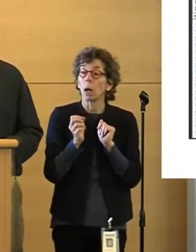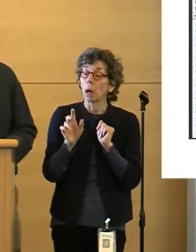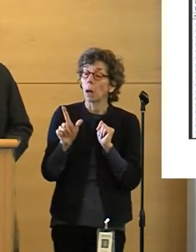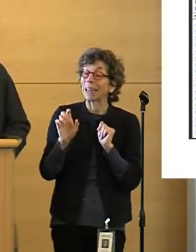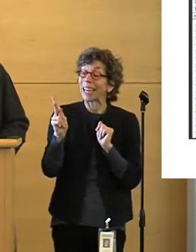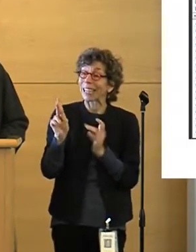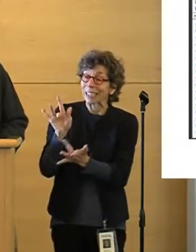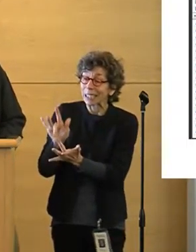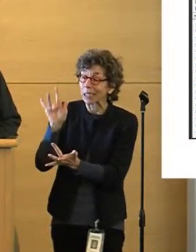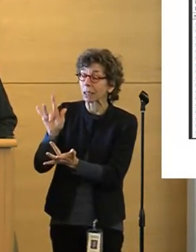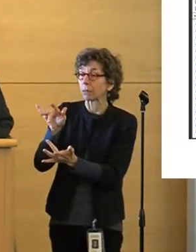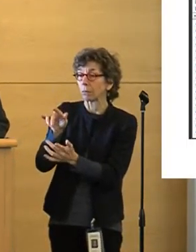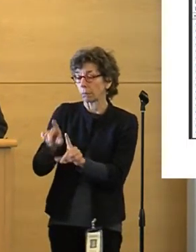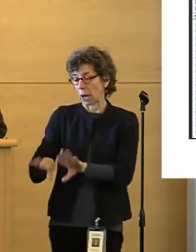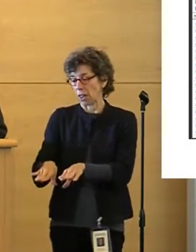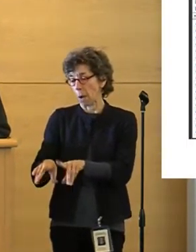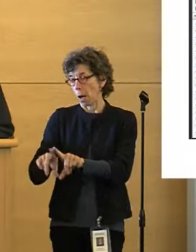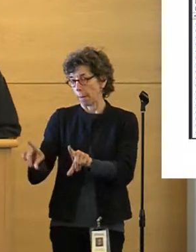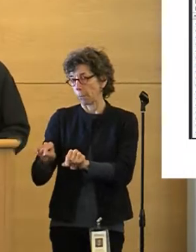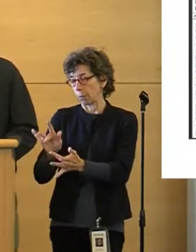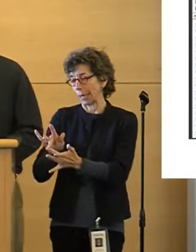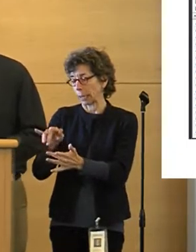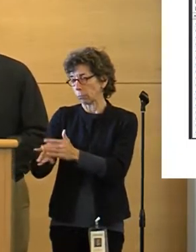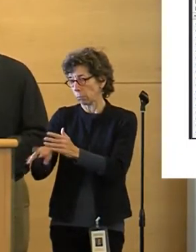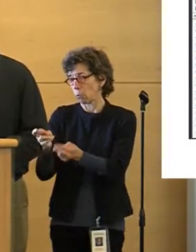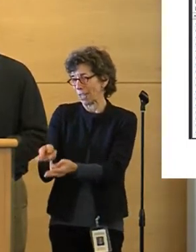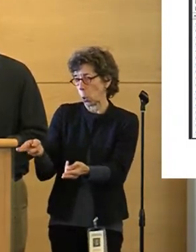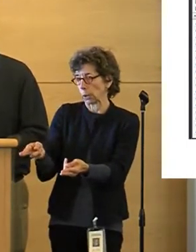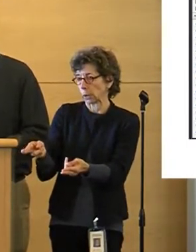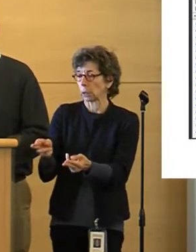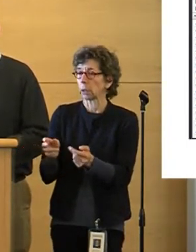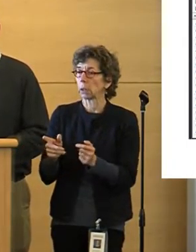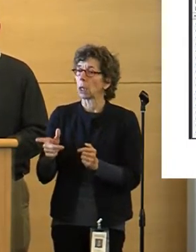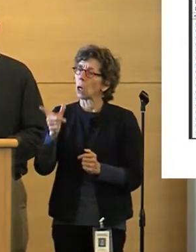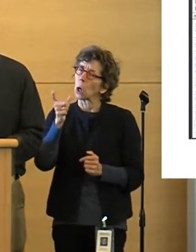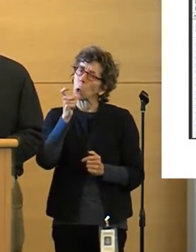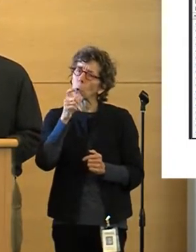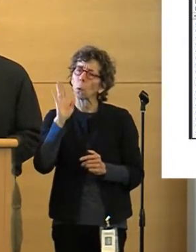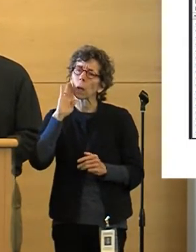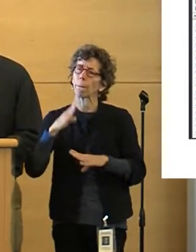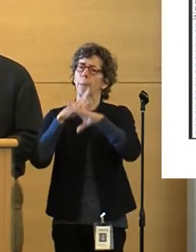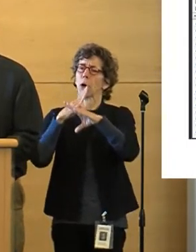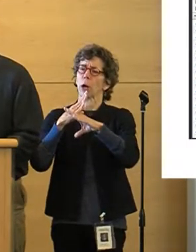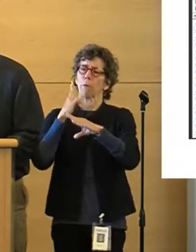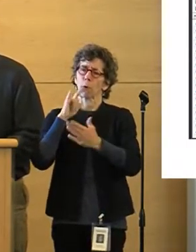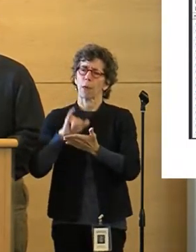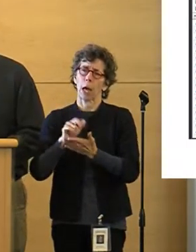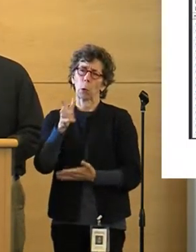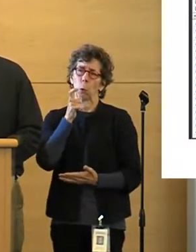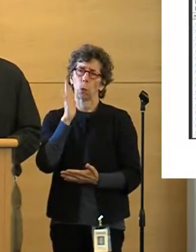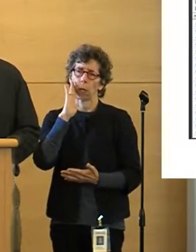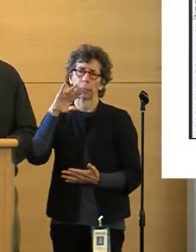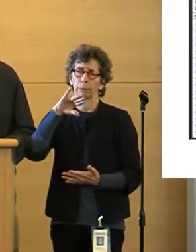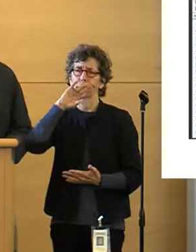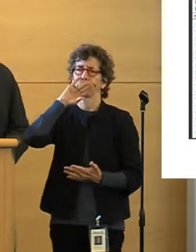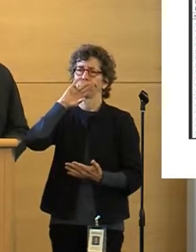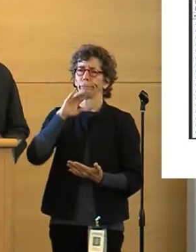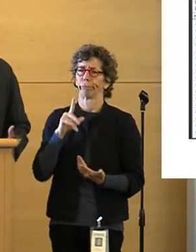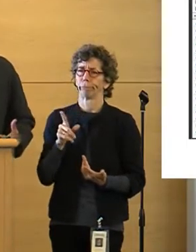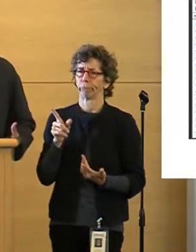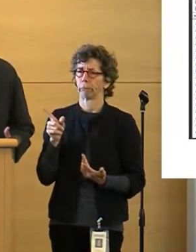If it's a good accessible environment, then there would be live captioning as well. And got a